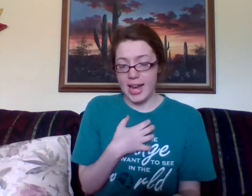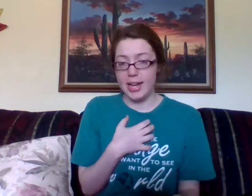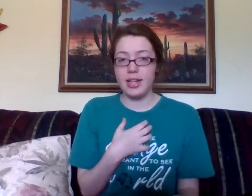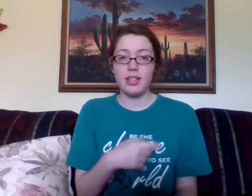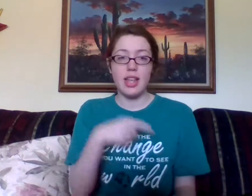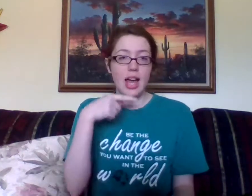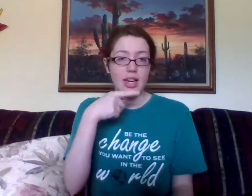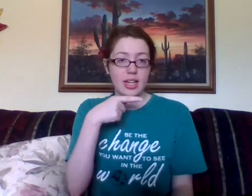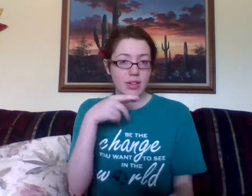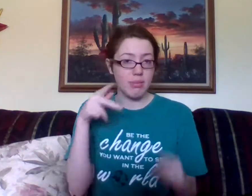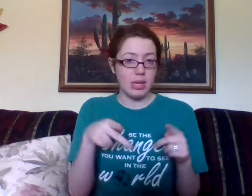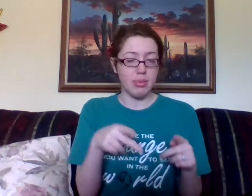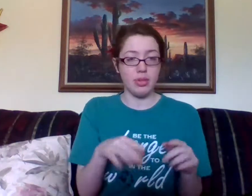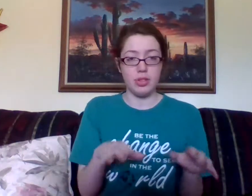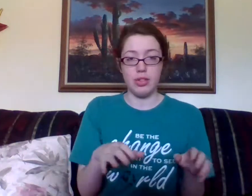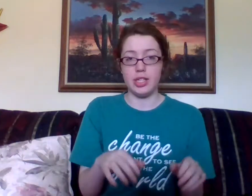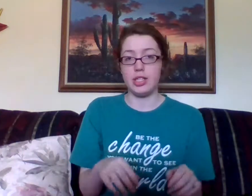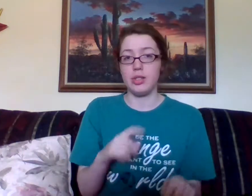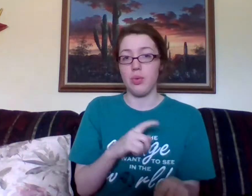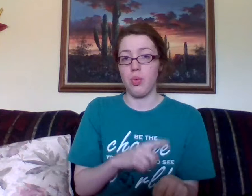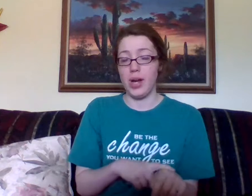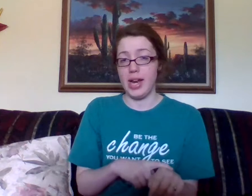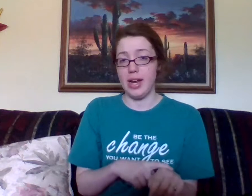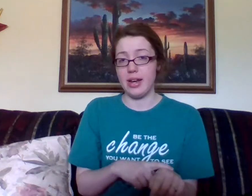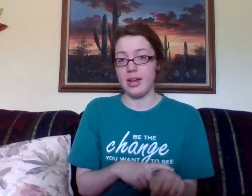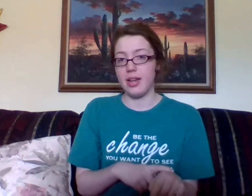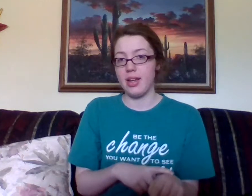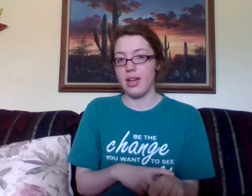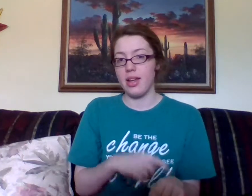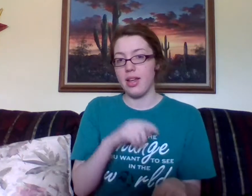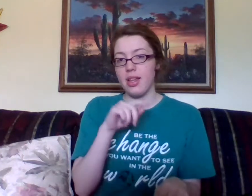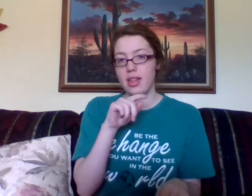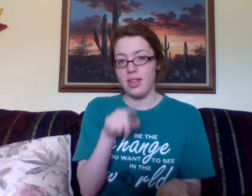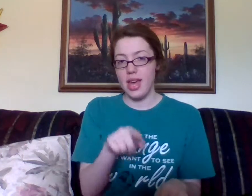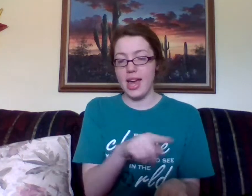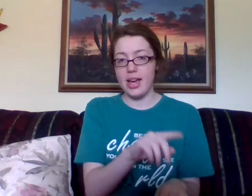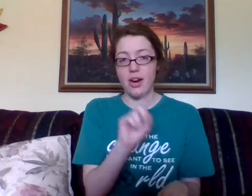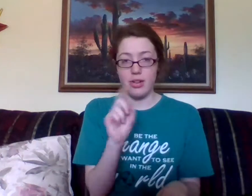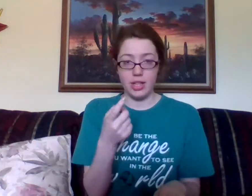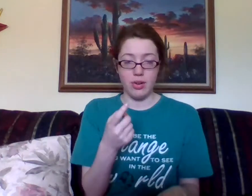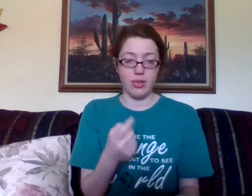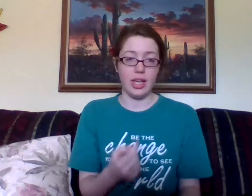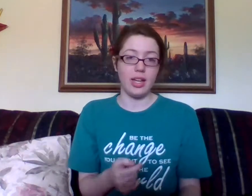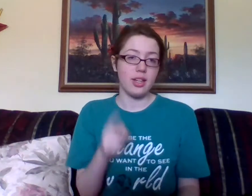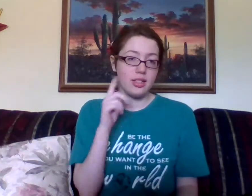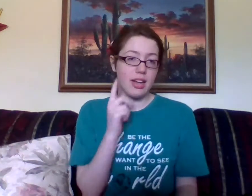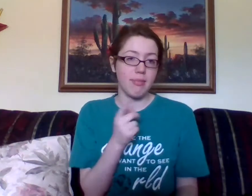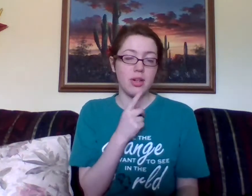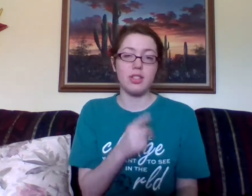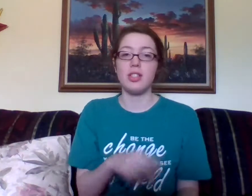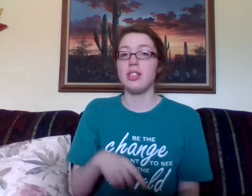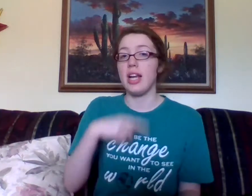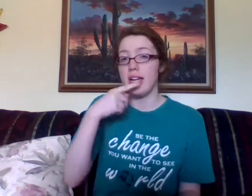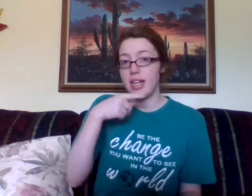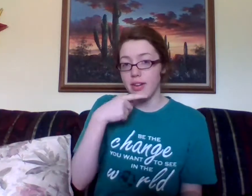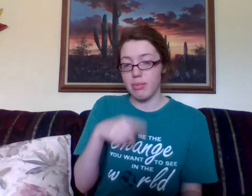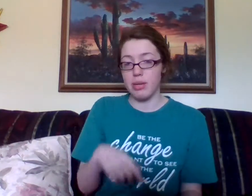complain that hearing people do this when they are the only deaf person and hearing